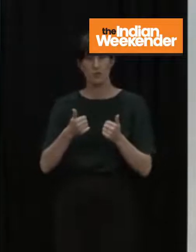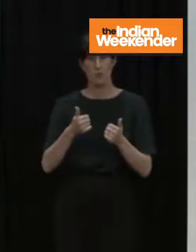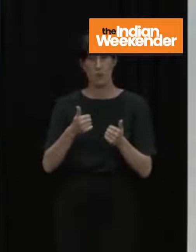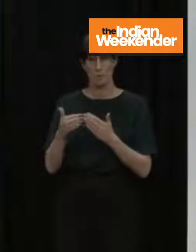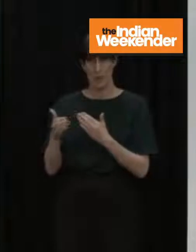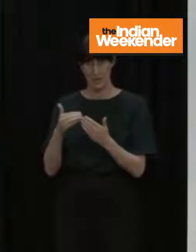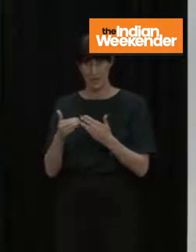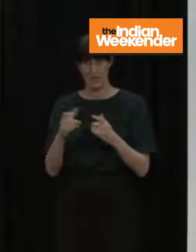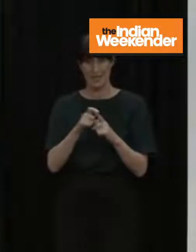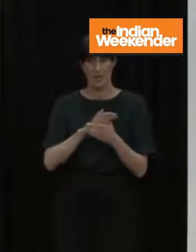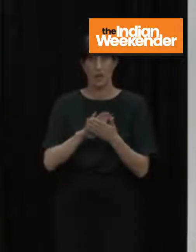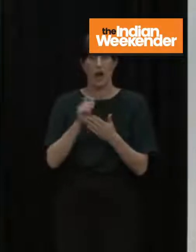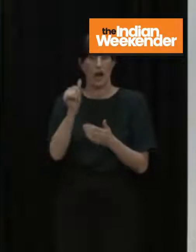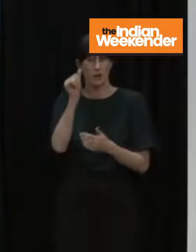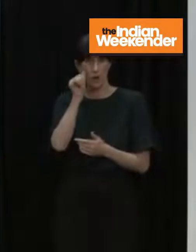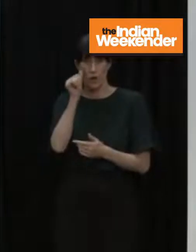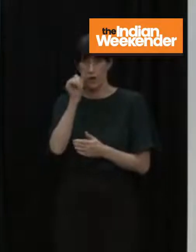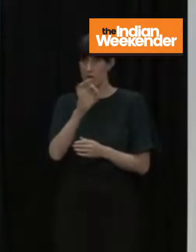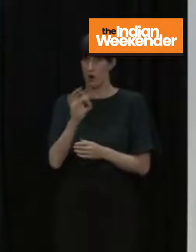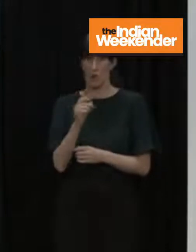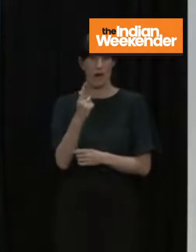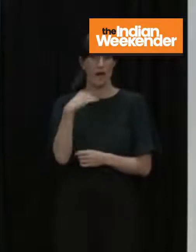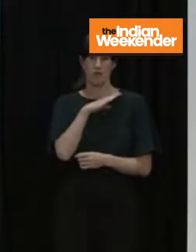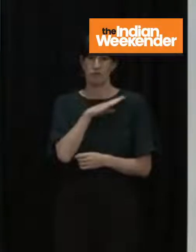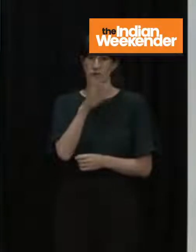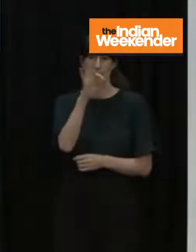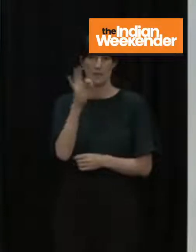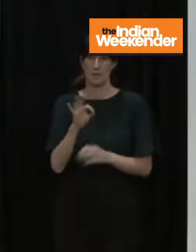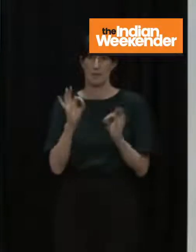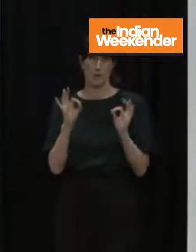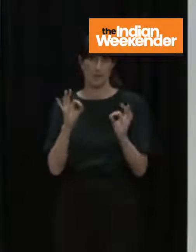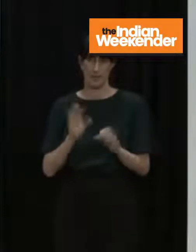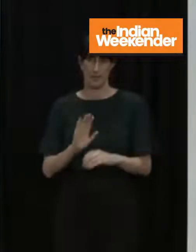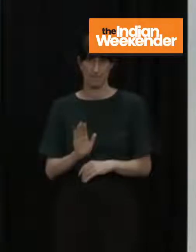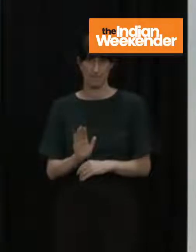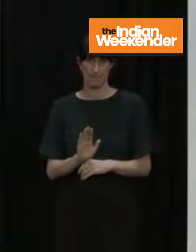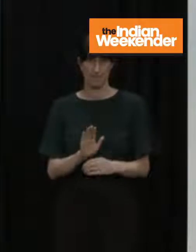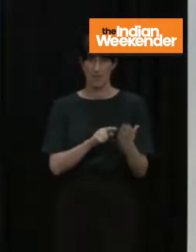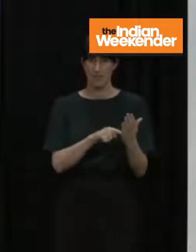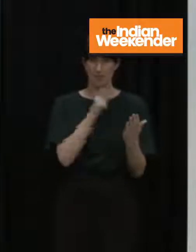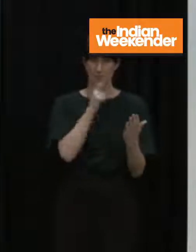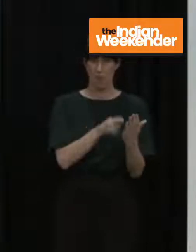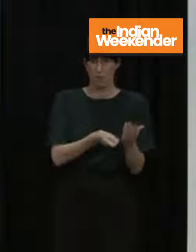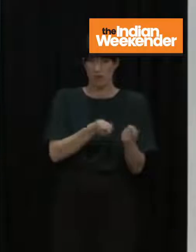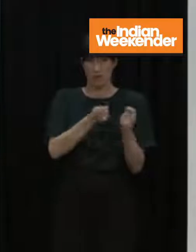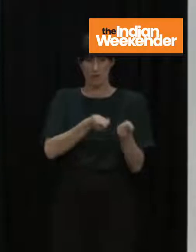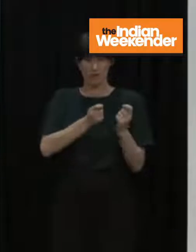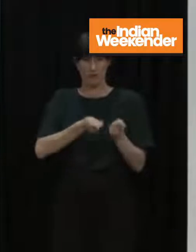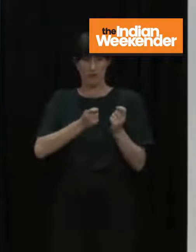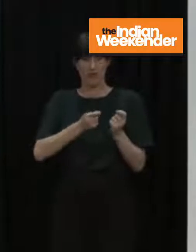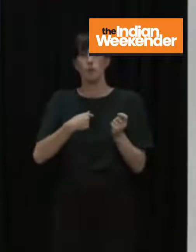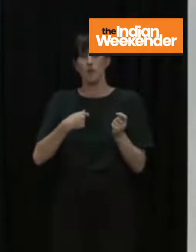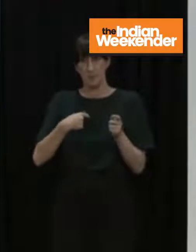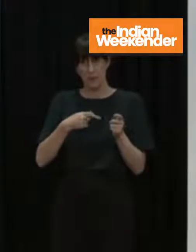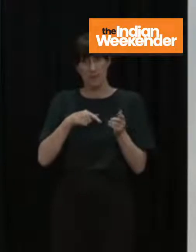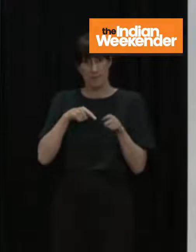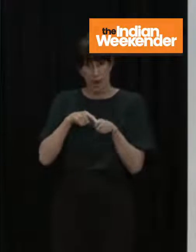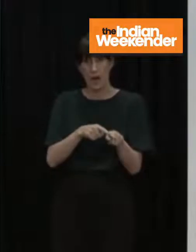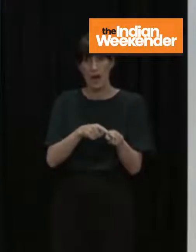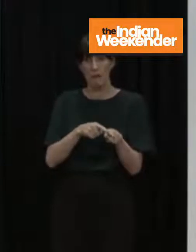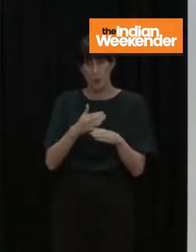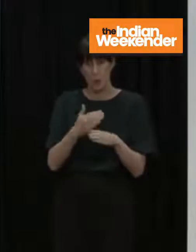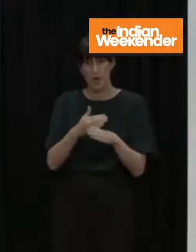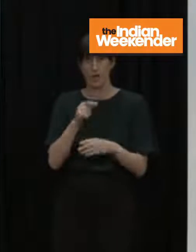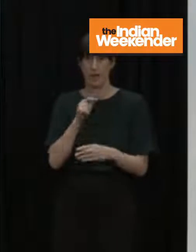things won't be 100% perfect, and Mr. Roche has raised a number of issues which we have been working on. And for example, you heard the